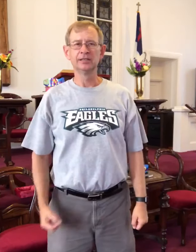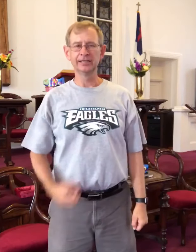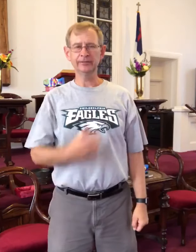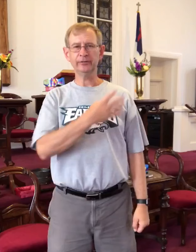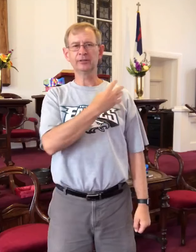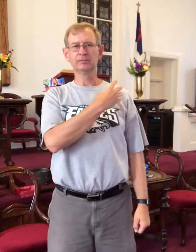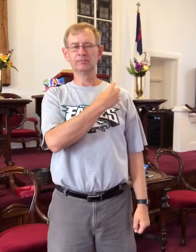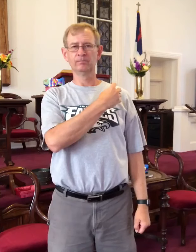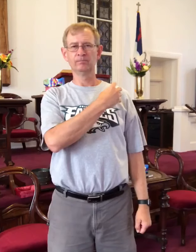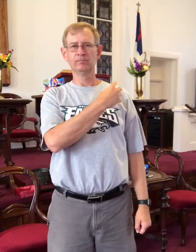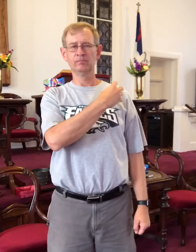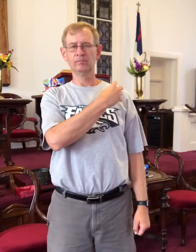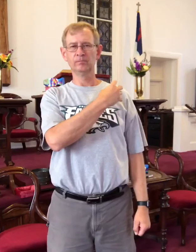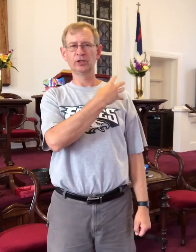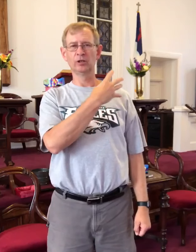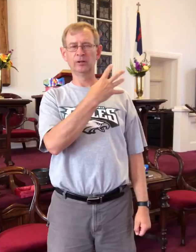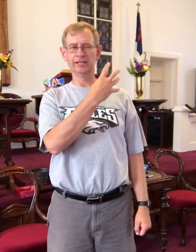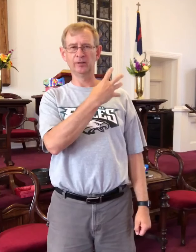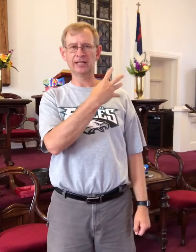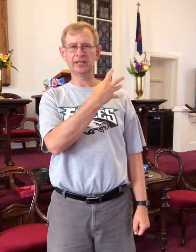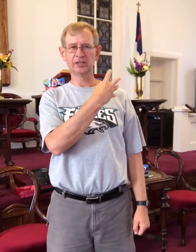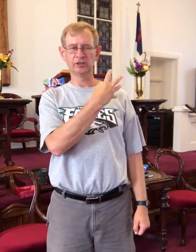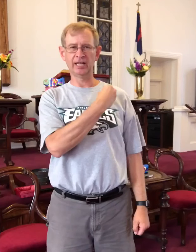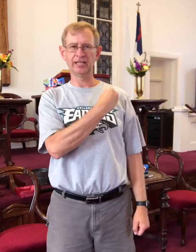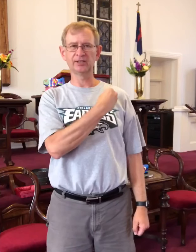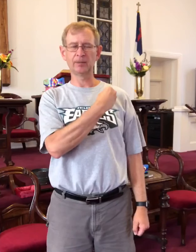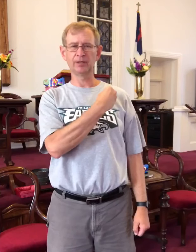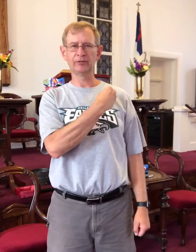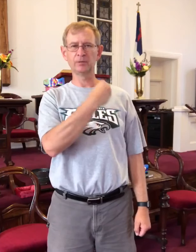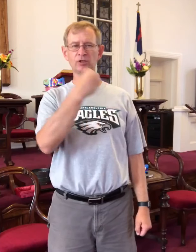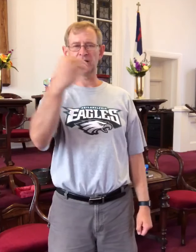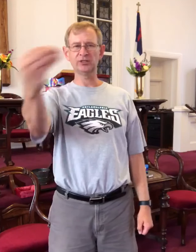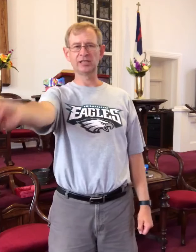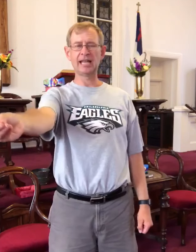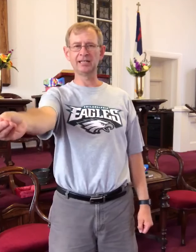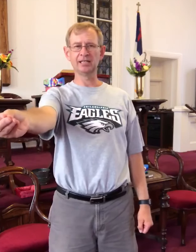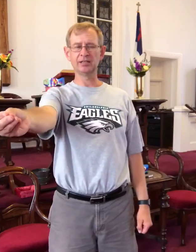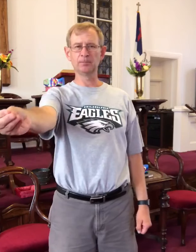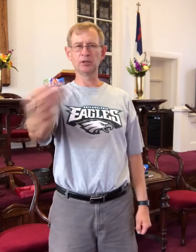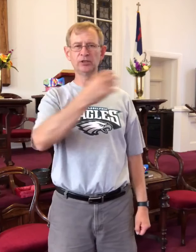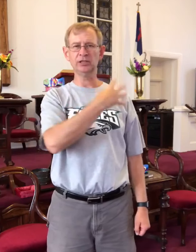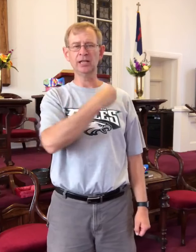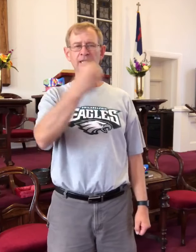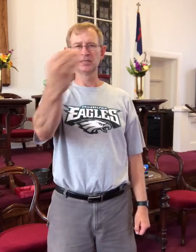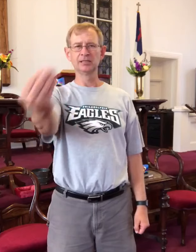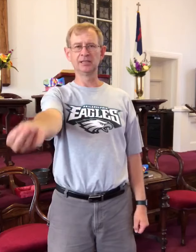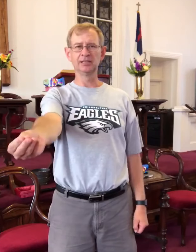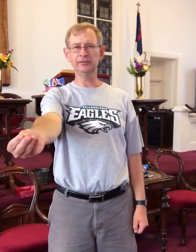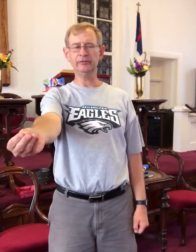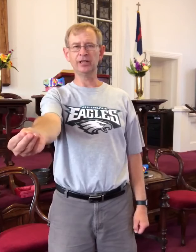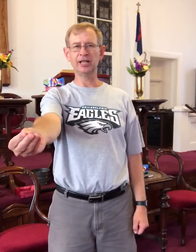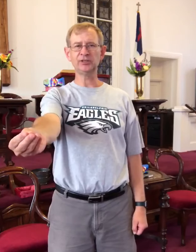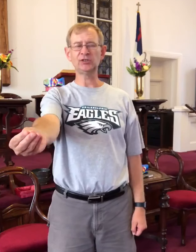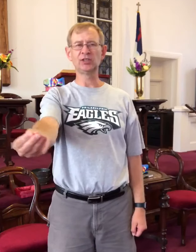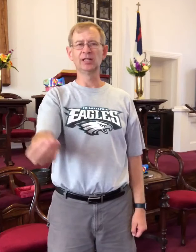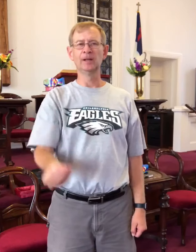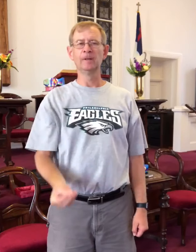Give. So you act like you're taking something from your chest and handing it to the person. Give us